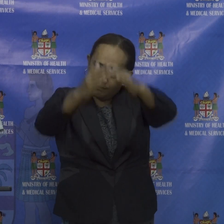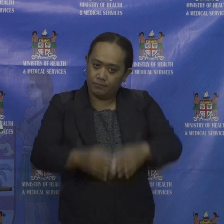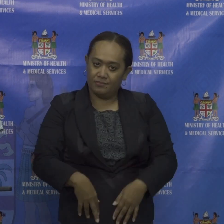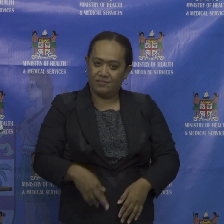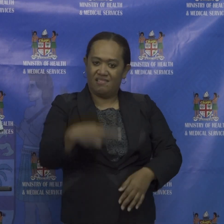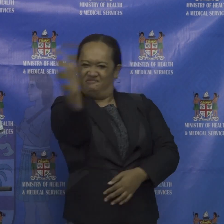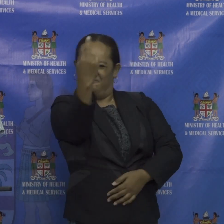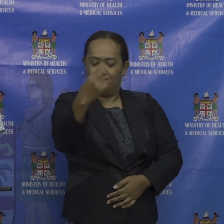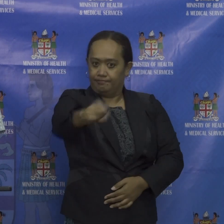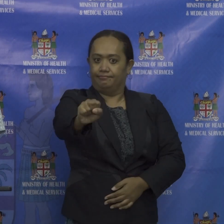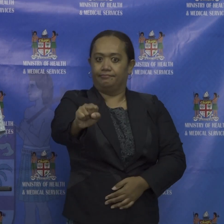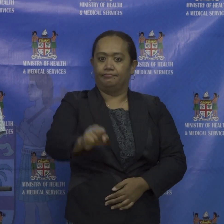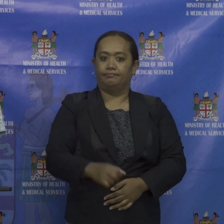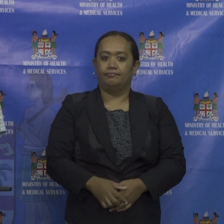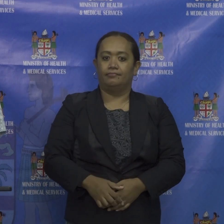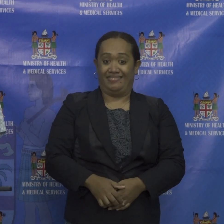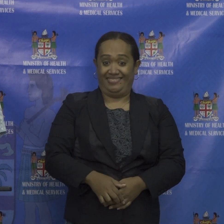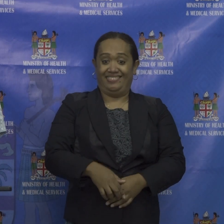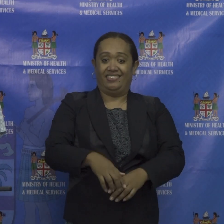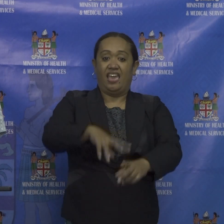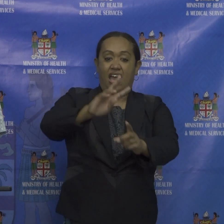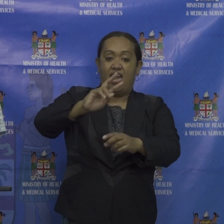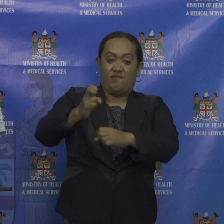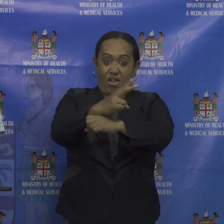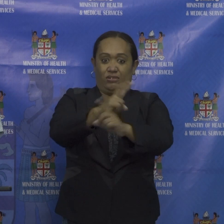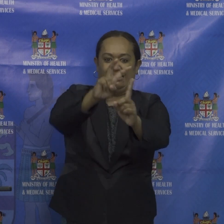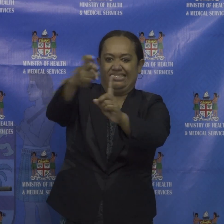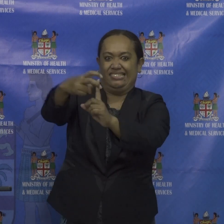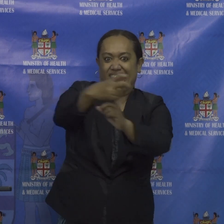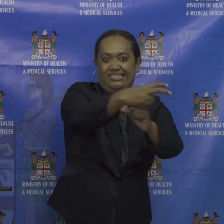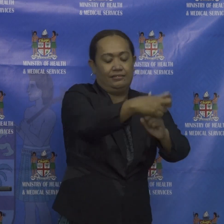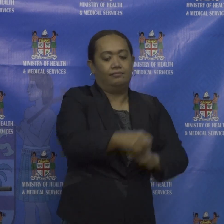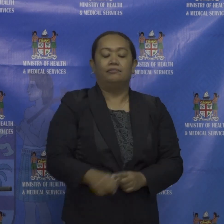Don't move. Don't let the virus move with you. Thank you very much.